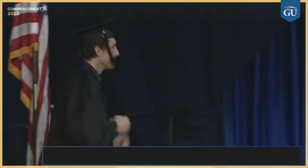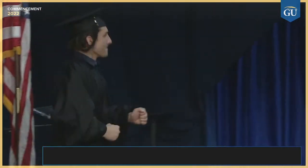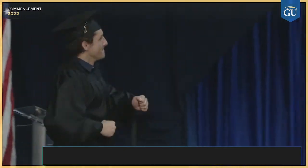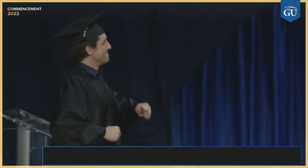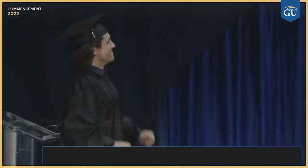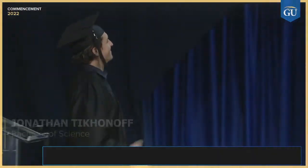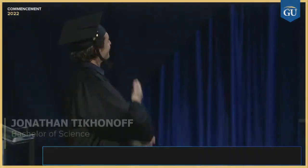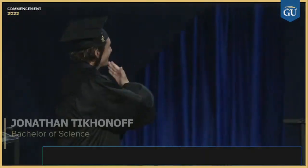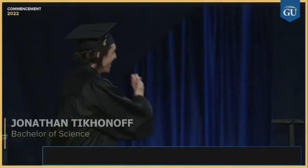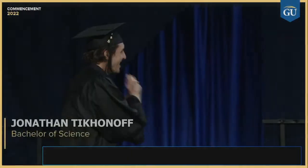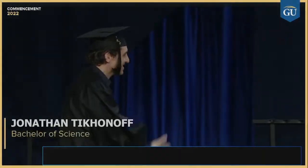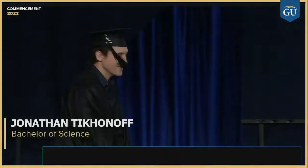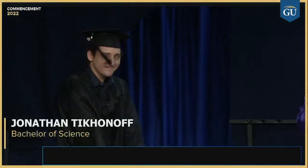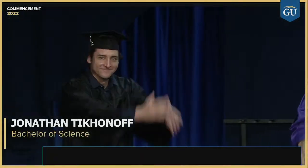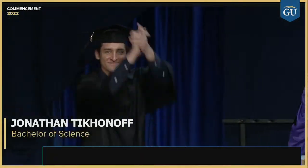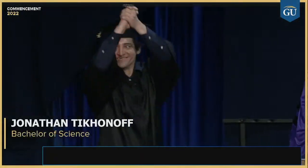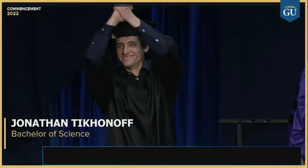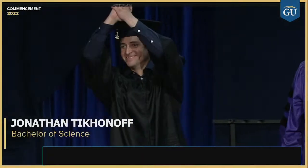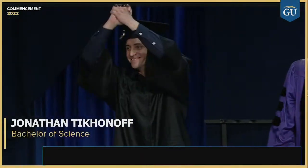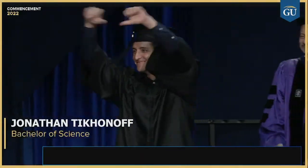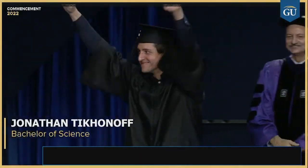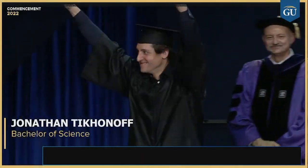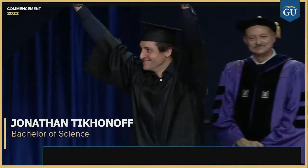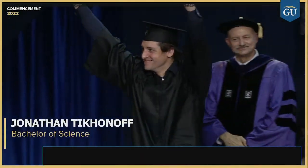Jonathan Tikhonov, Bachelor of Science.